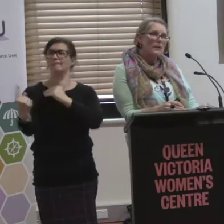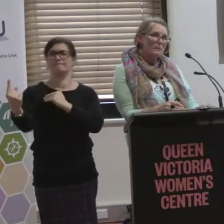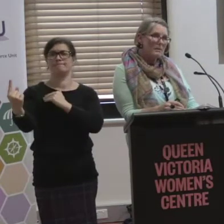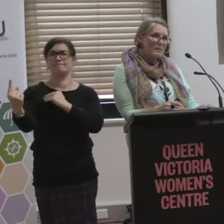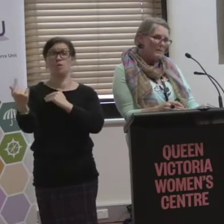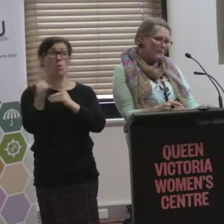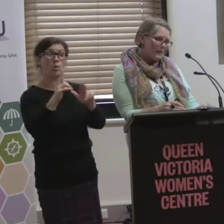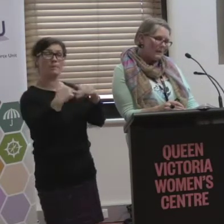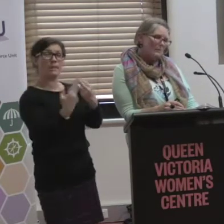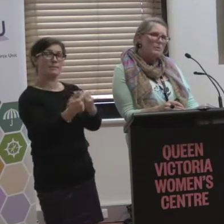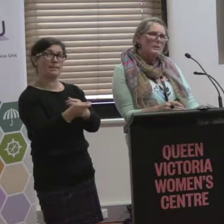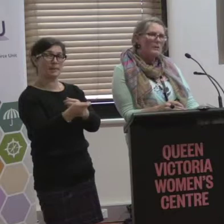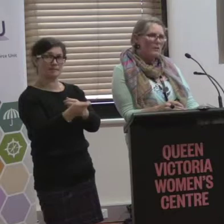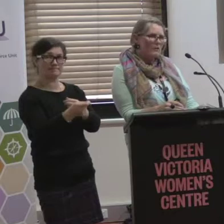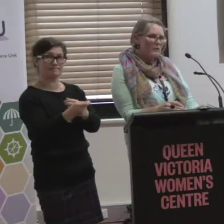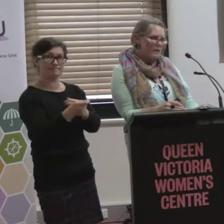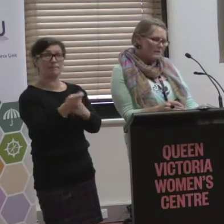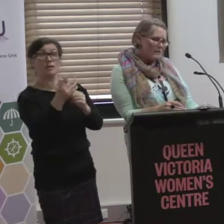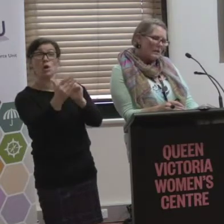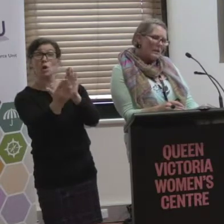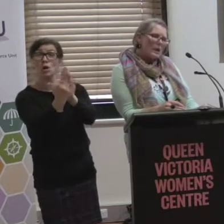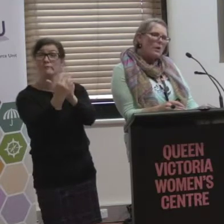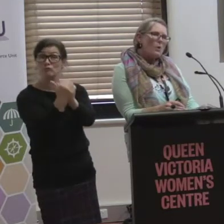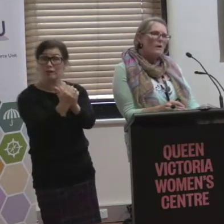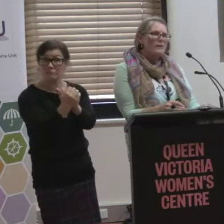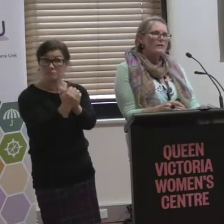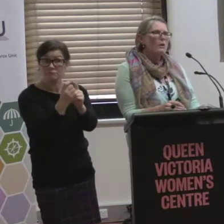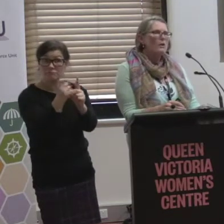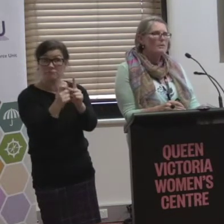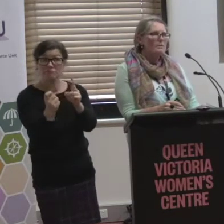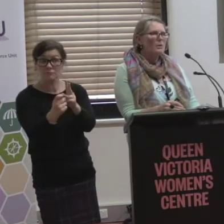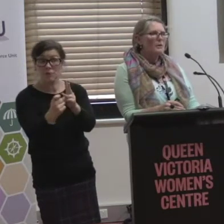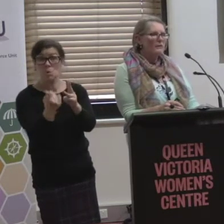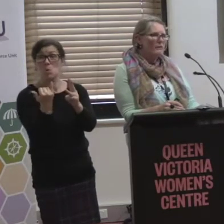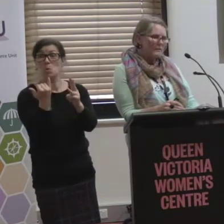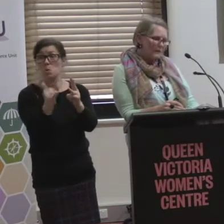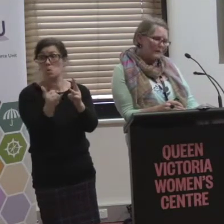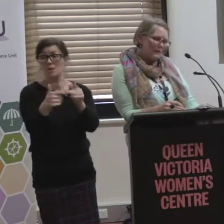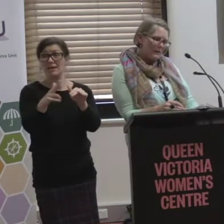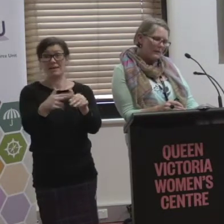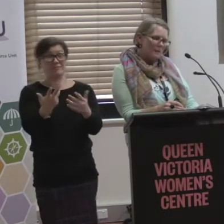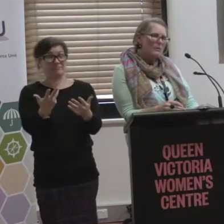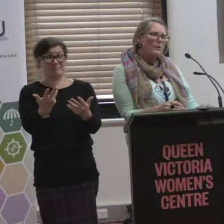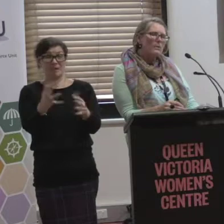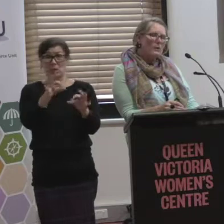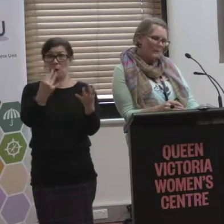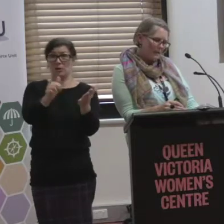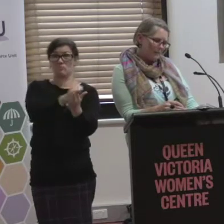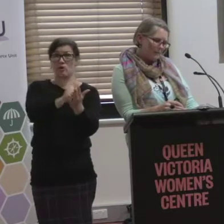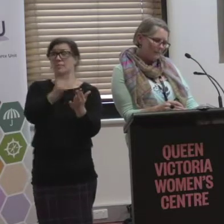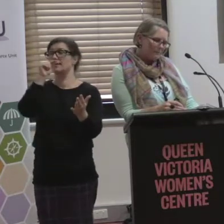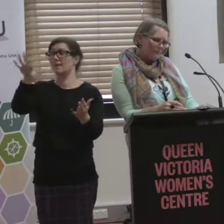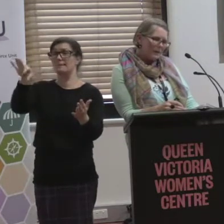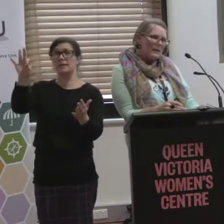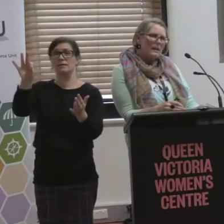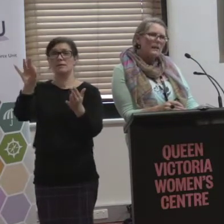be a family member, it could be a close friend, or if there's no one that's appropriate that fits that, then they could appoint the public